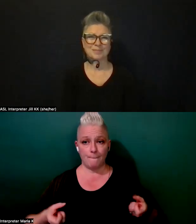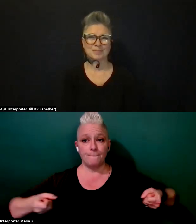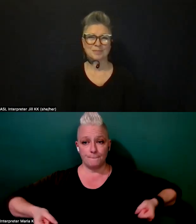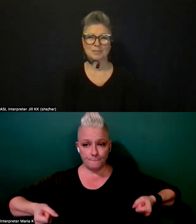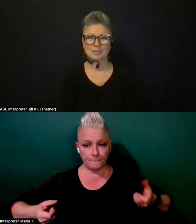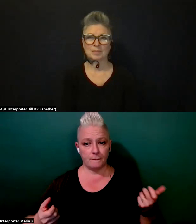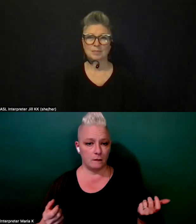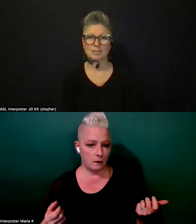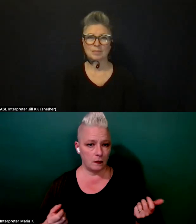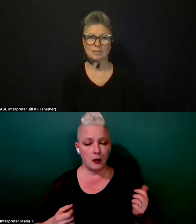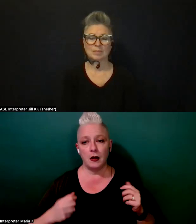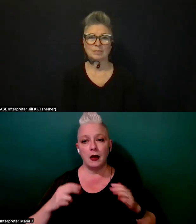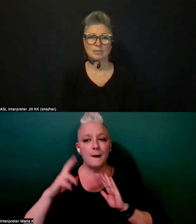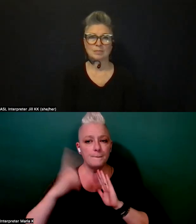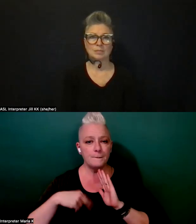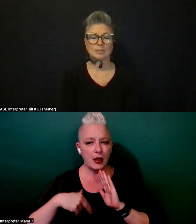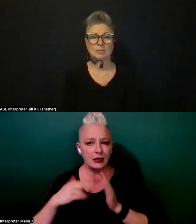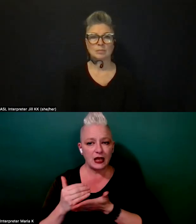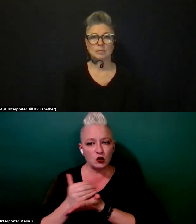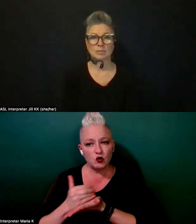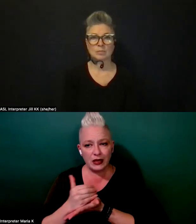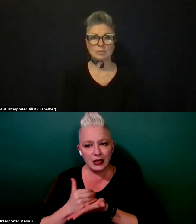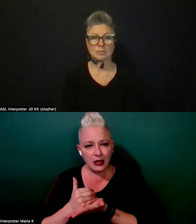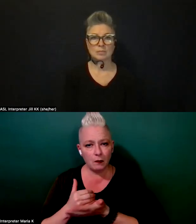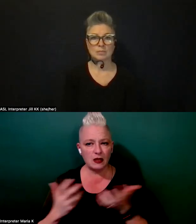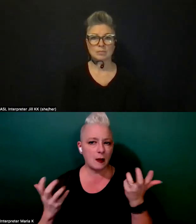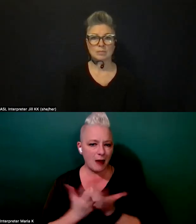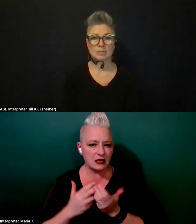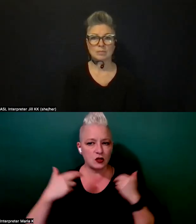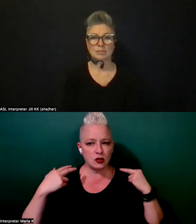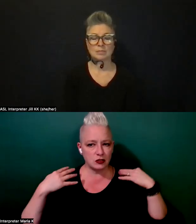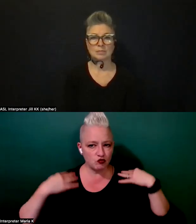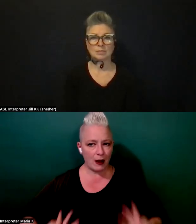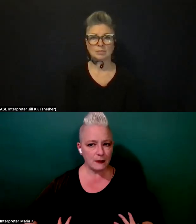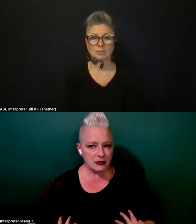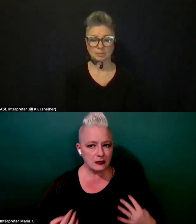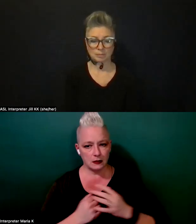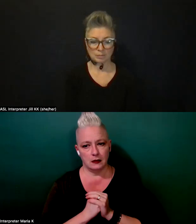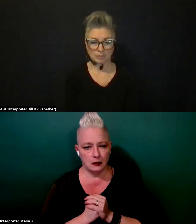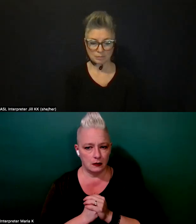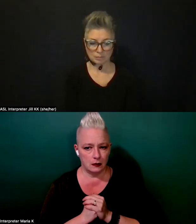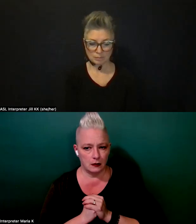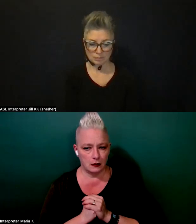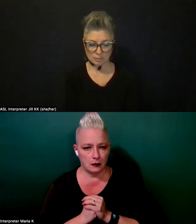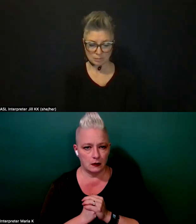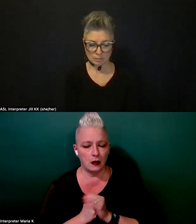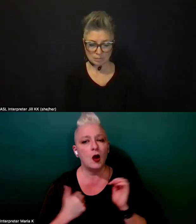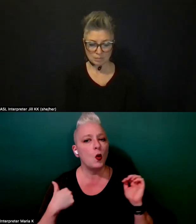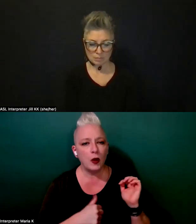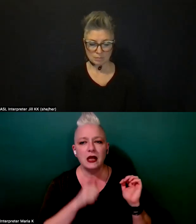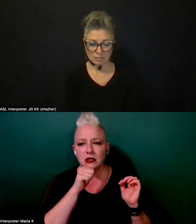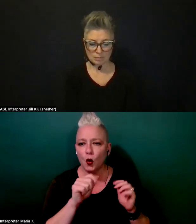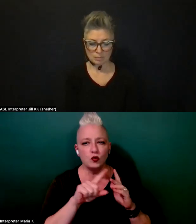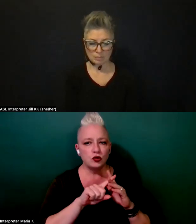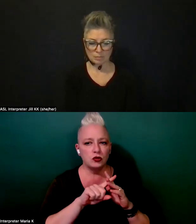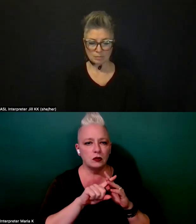then painting it the same like cream because it goes with the stripe. So, or we don't shoot in sequence.